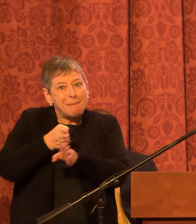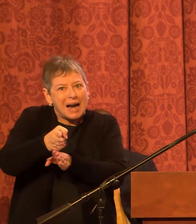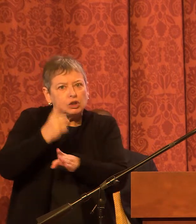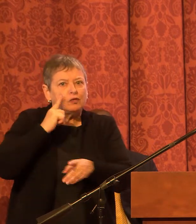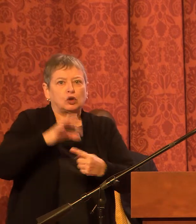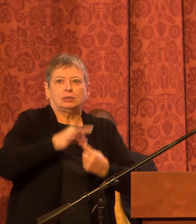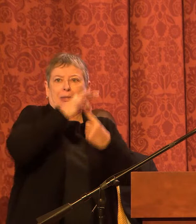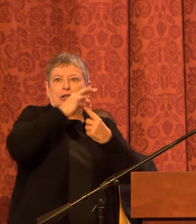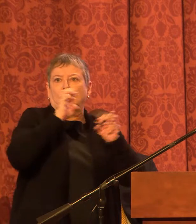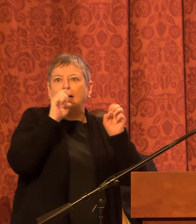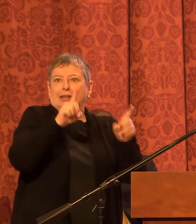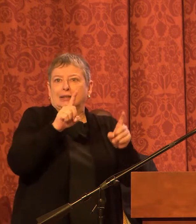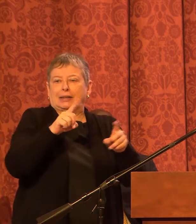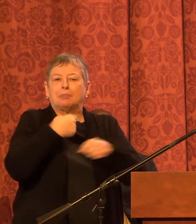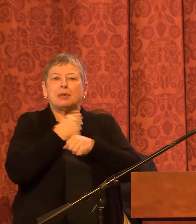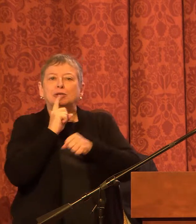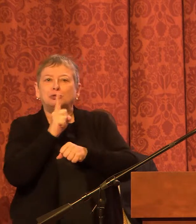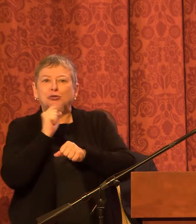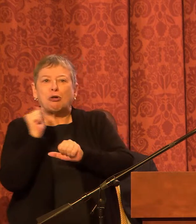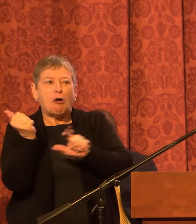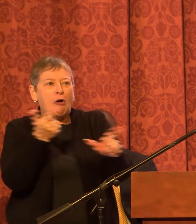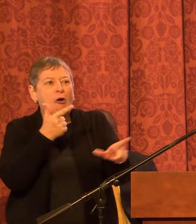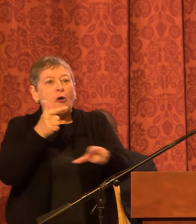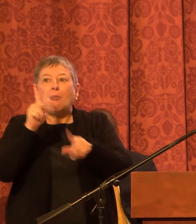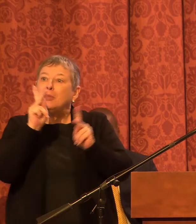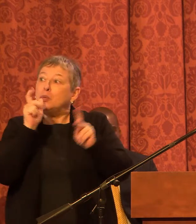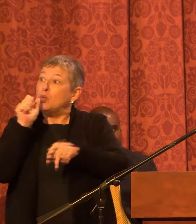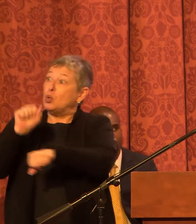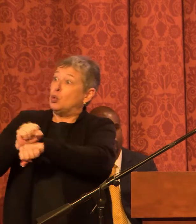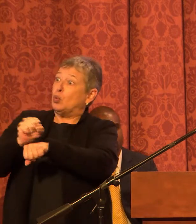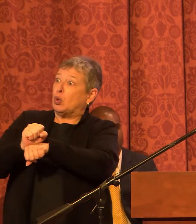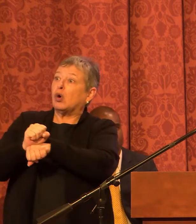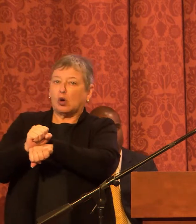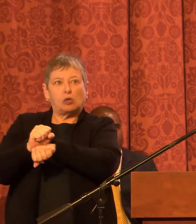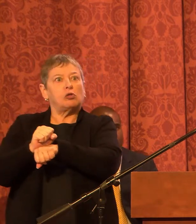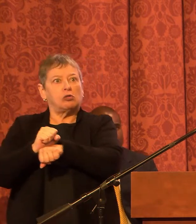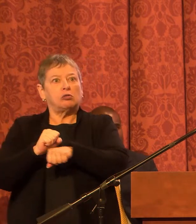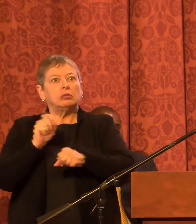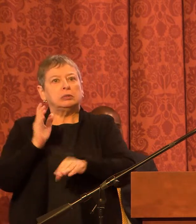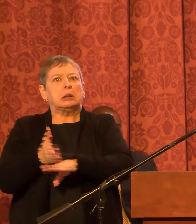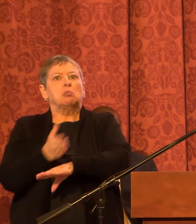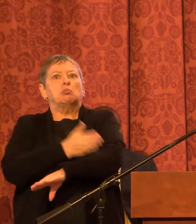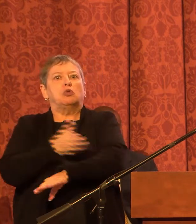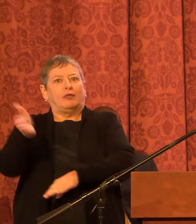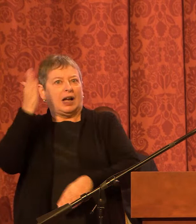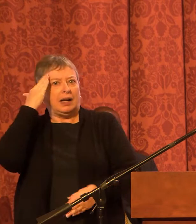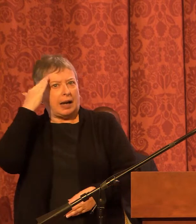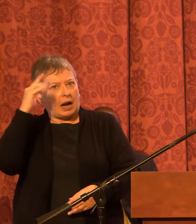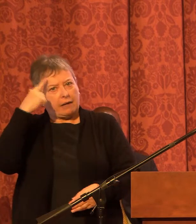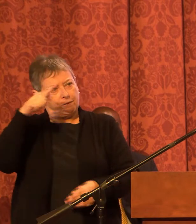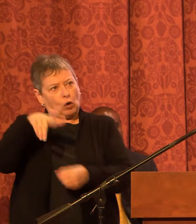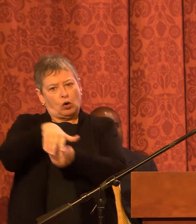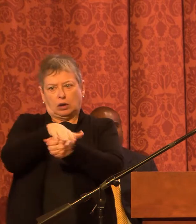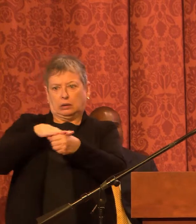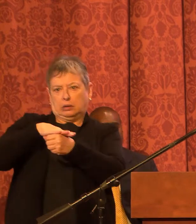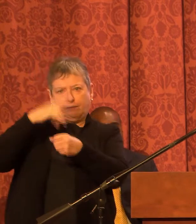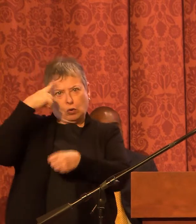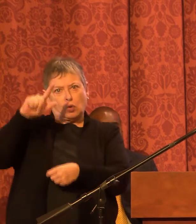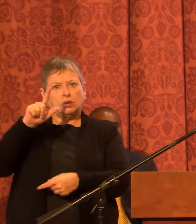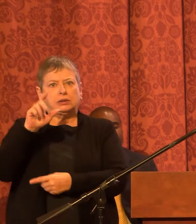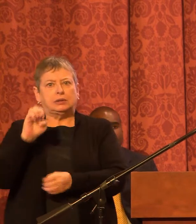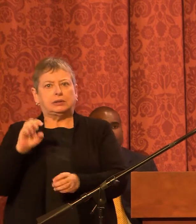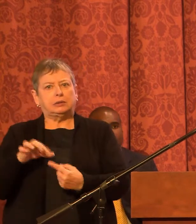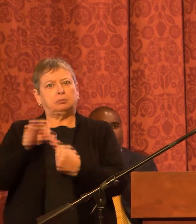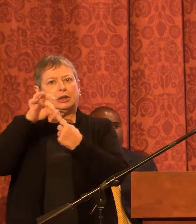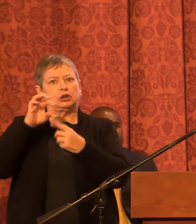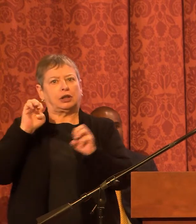to ensure a more knowledgeable workforce in the critical needs area of special education. Dr.